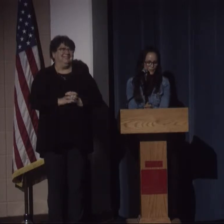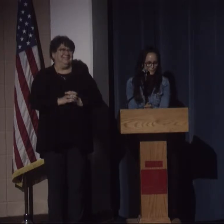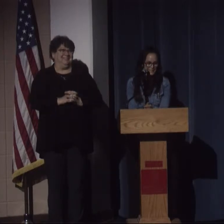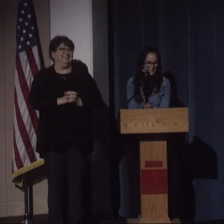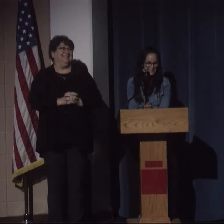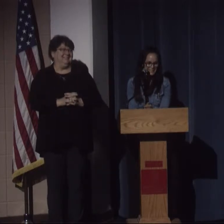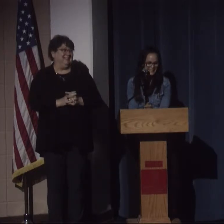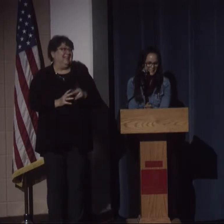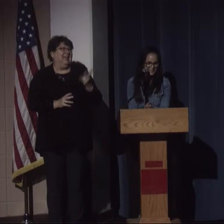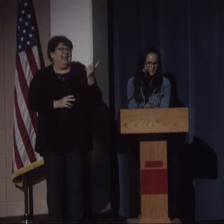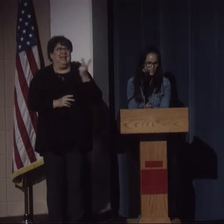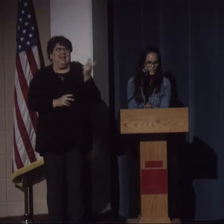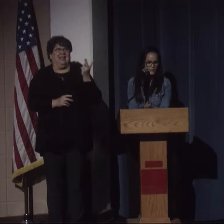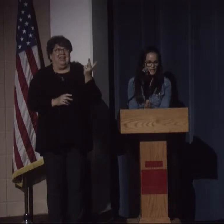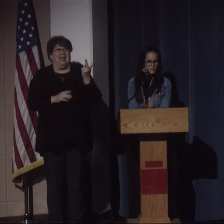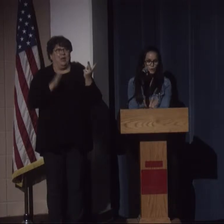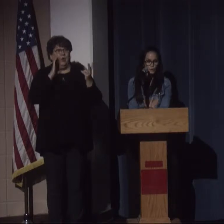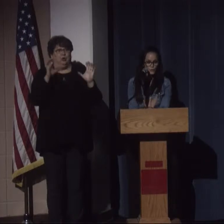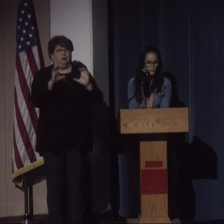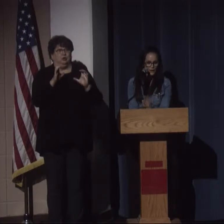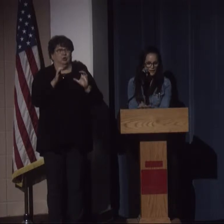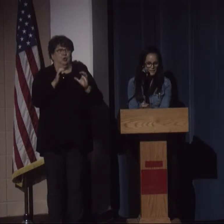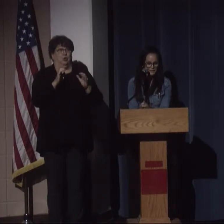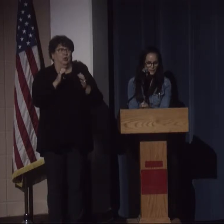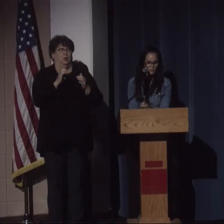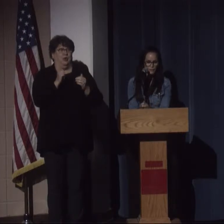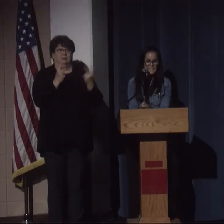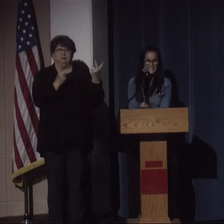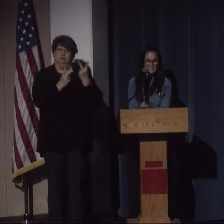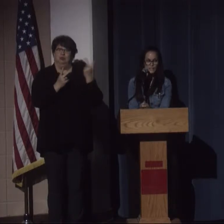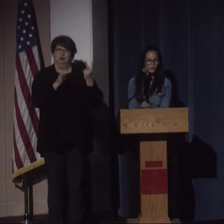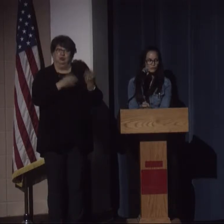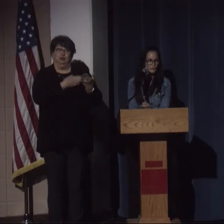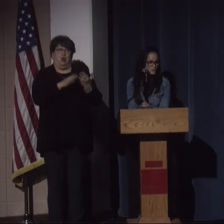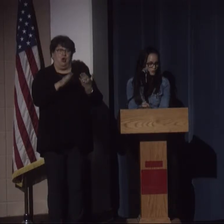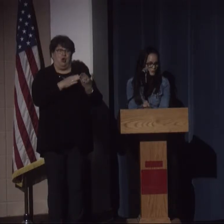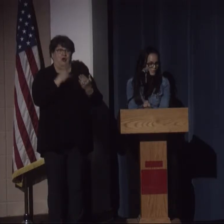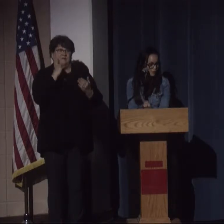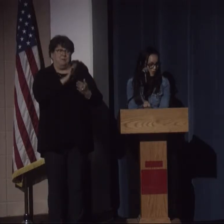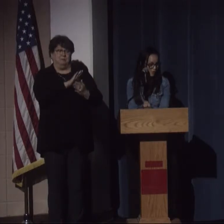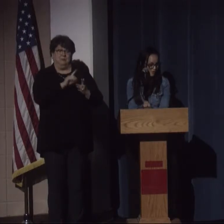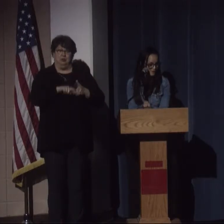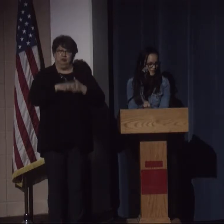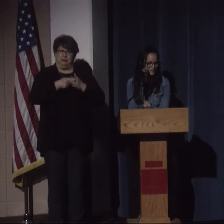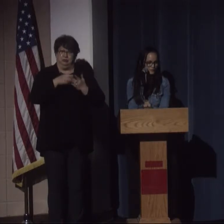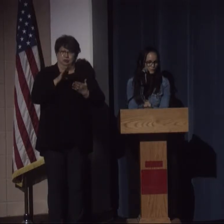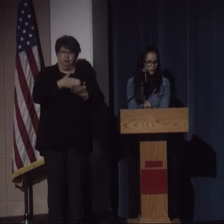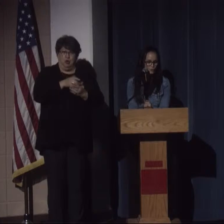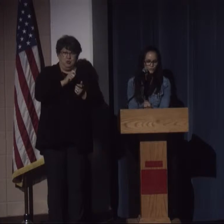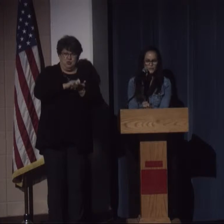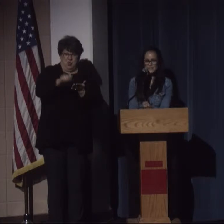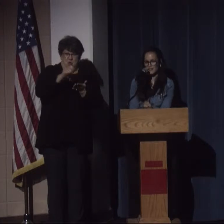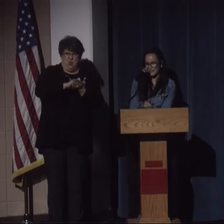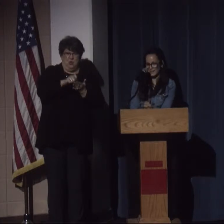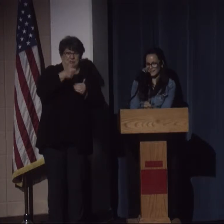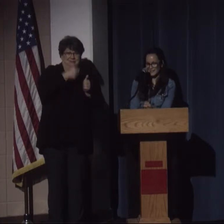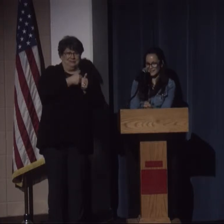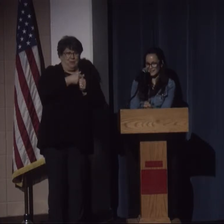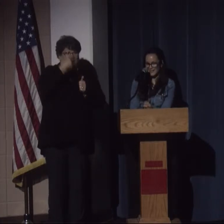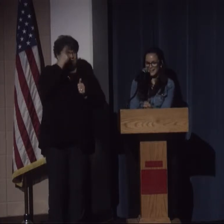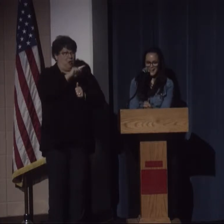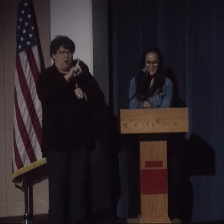They will be doing a vocal duet from Ethan's original song that he wrote for